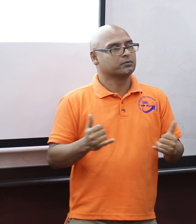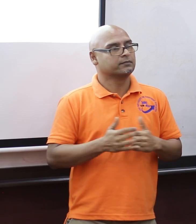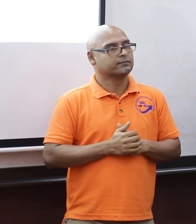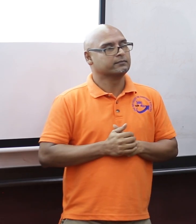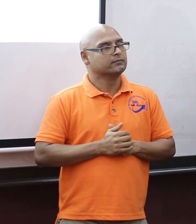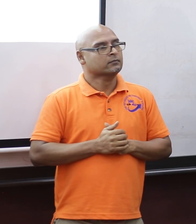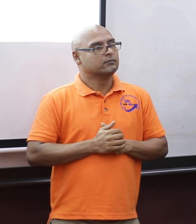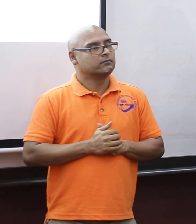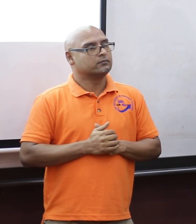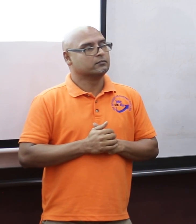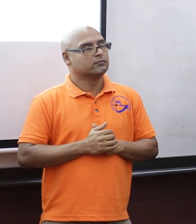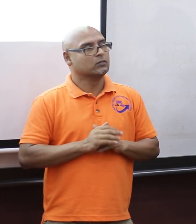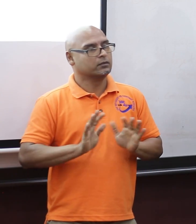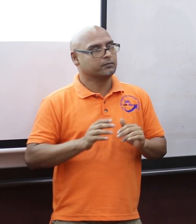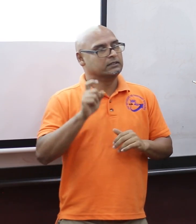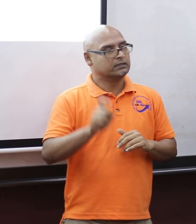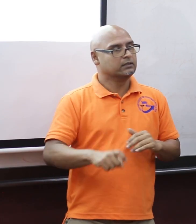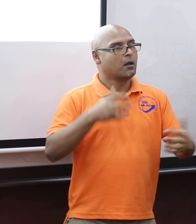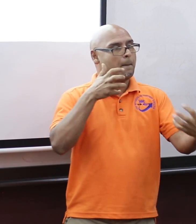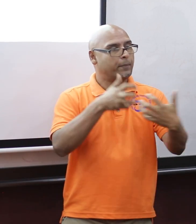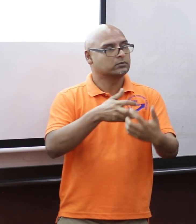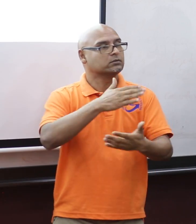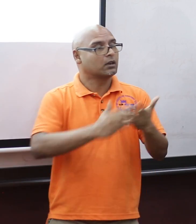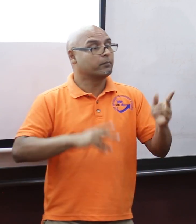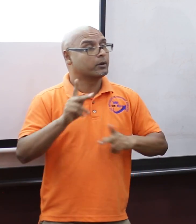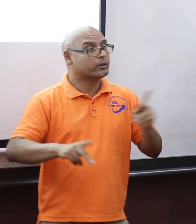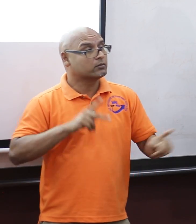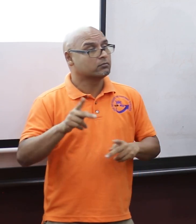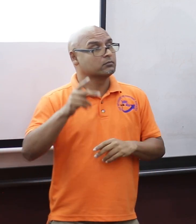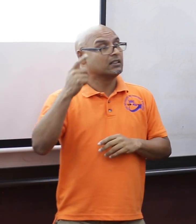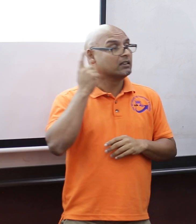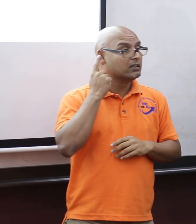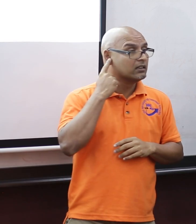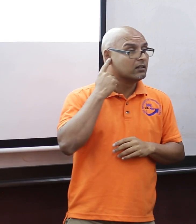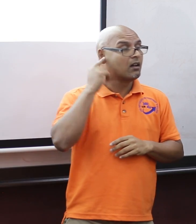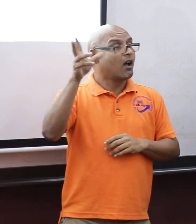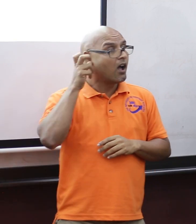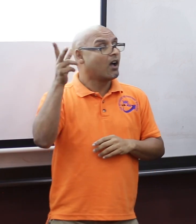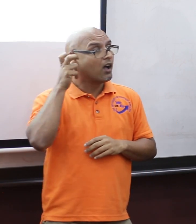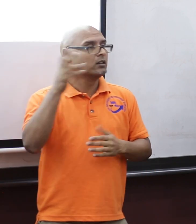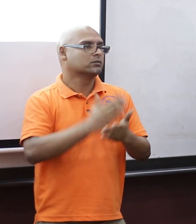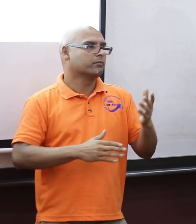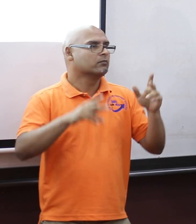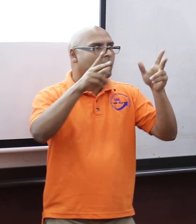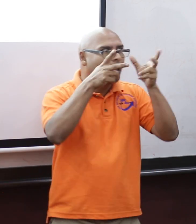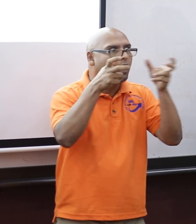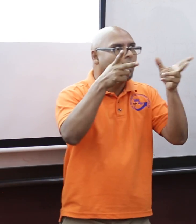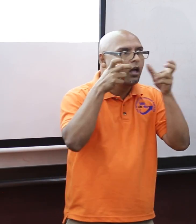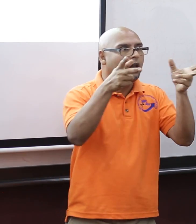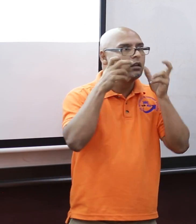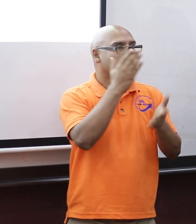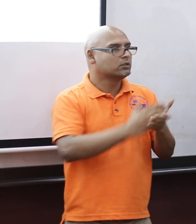the tactile, the kinesthetics. We have to involve all aspects to ensure that each person